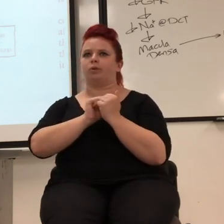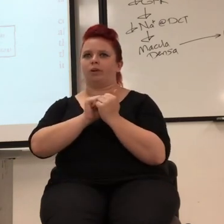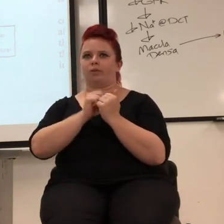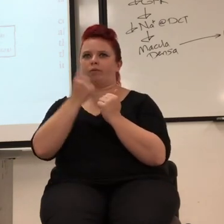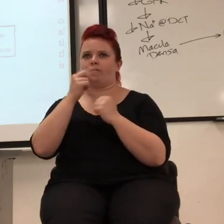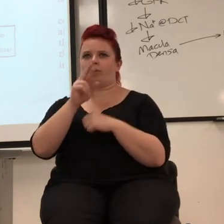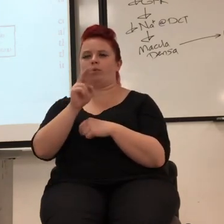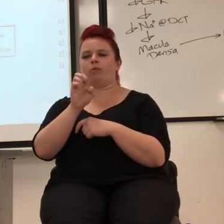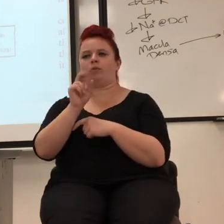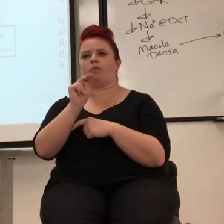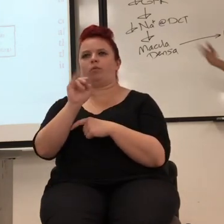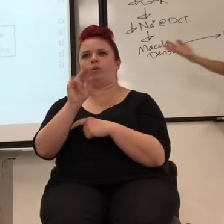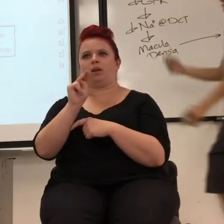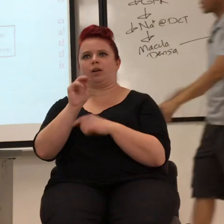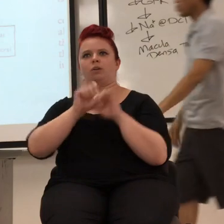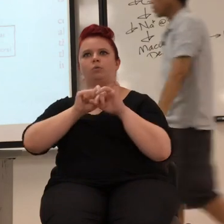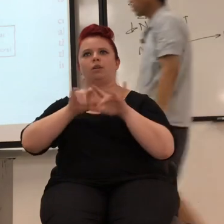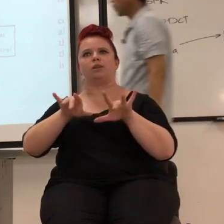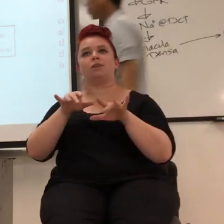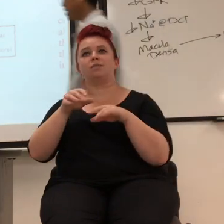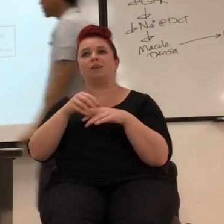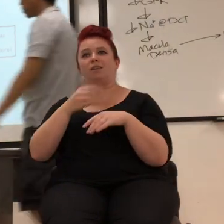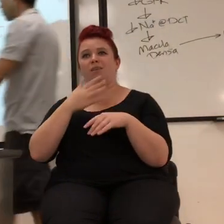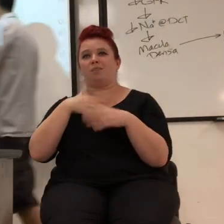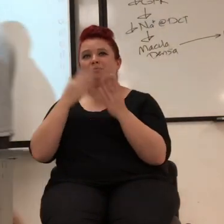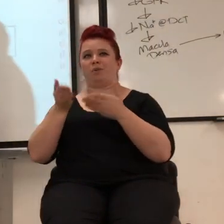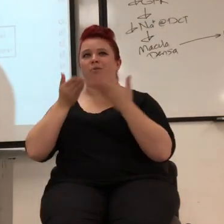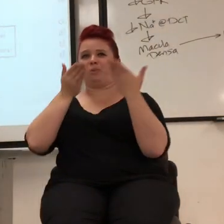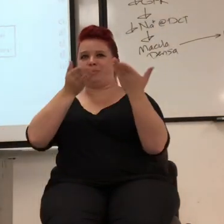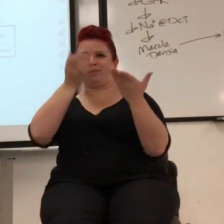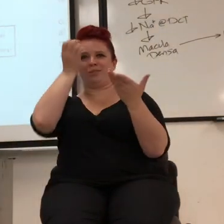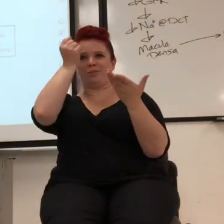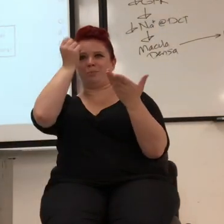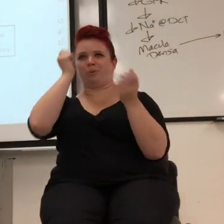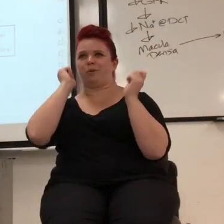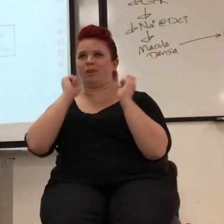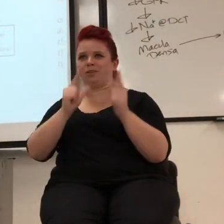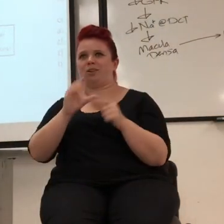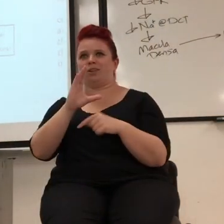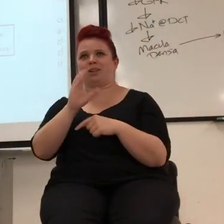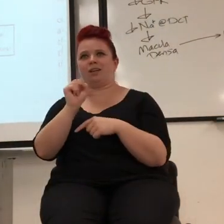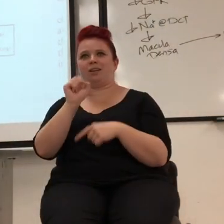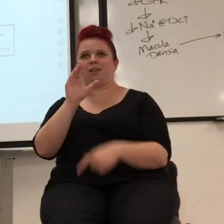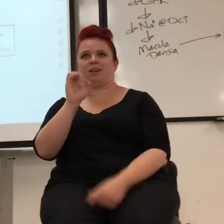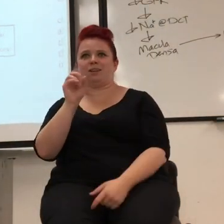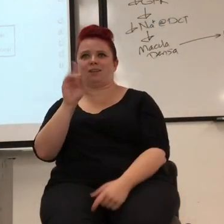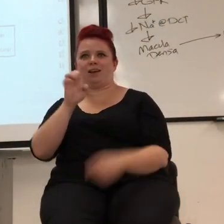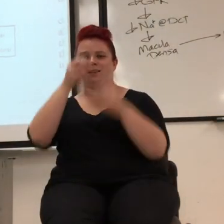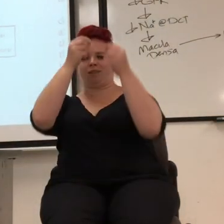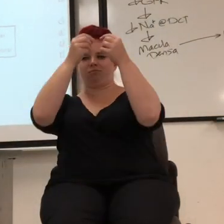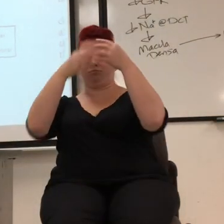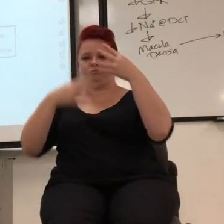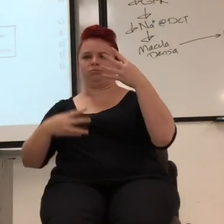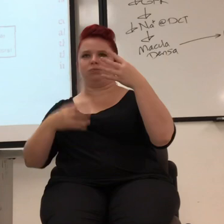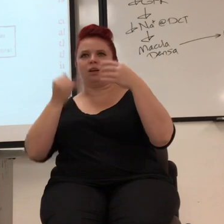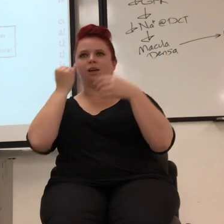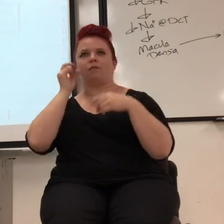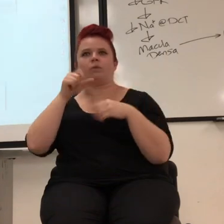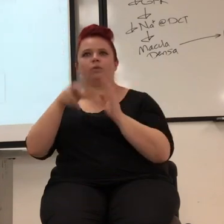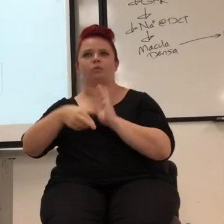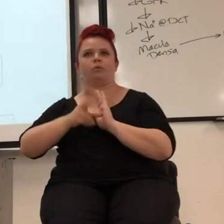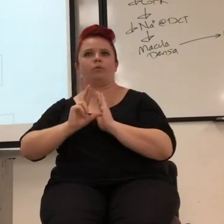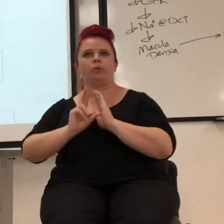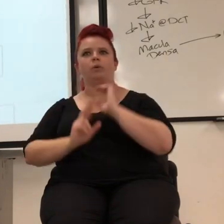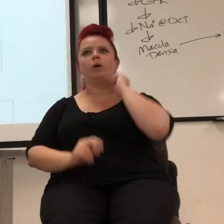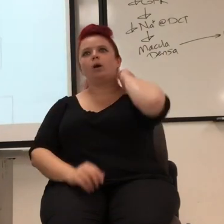release. If I were you, I'd go back and memorize the rest of the cascade if you need to review it. Renin